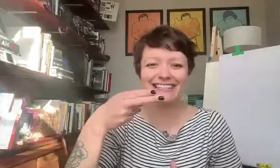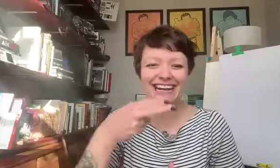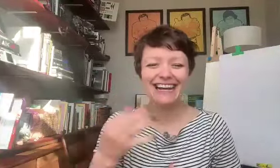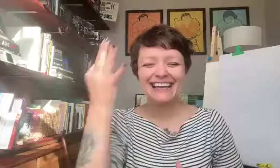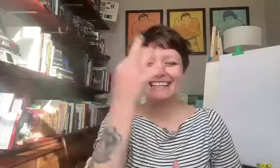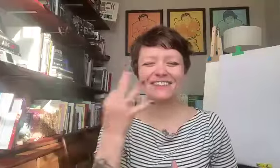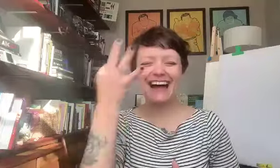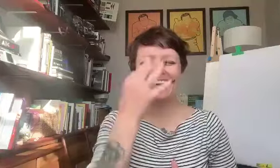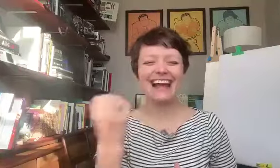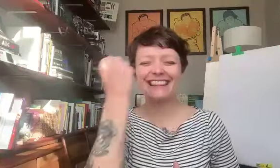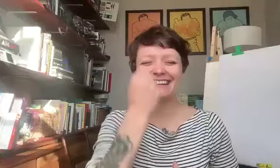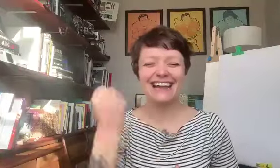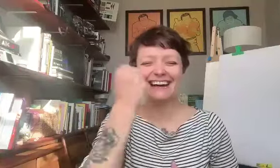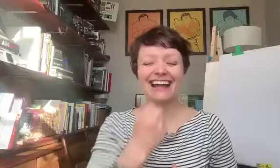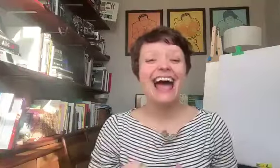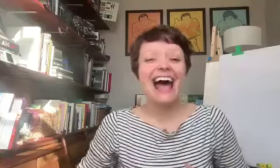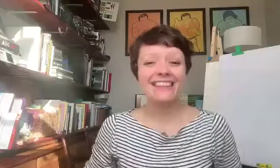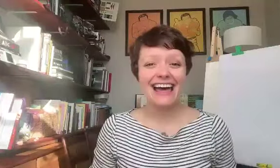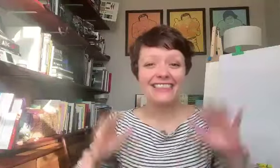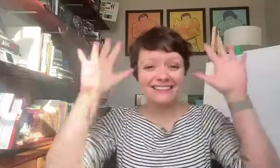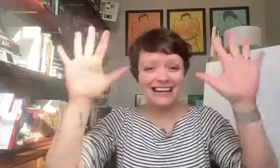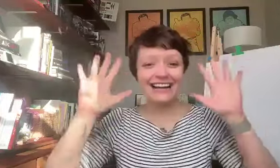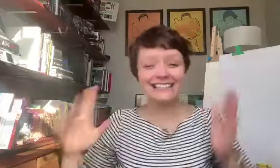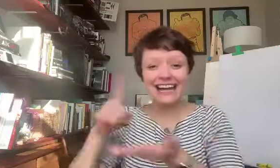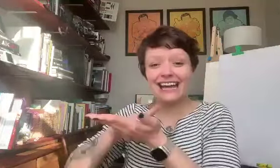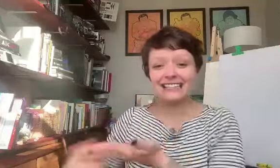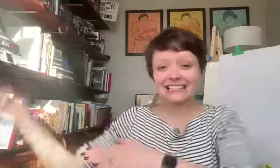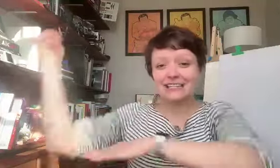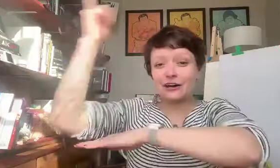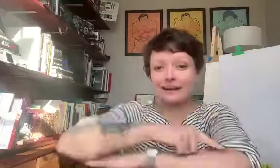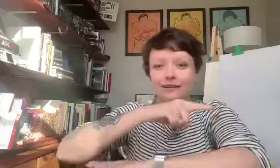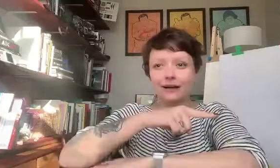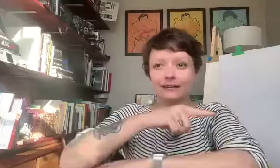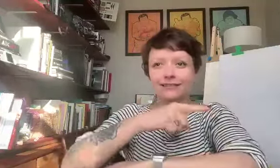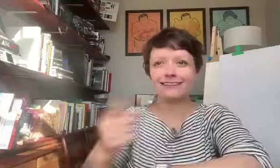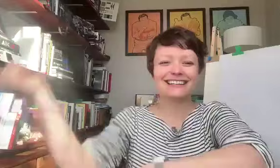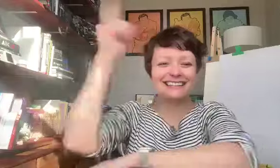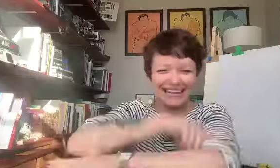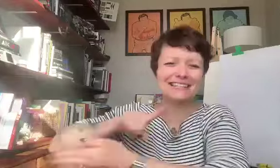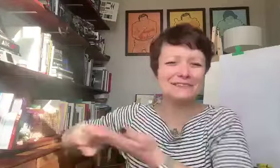Thursday. There's Friday and there's Saturday. And then there's Sunday. Days of the week. Wait. Days of the